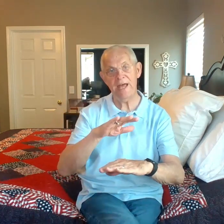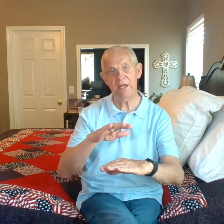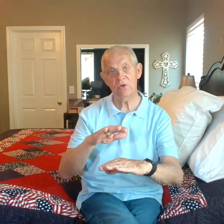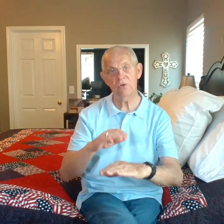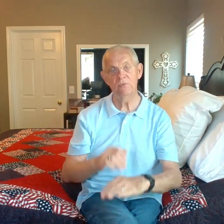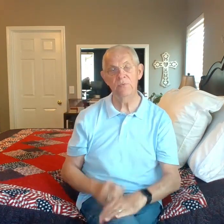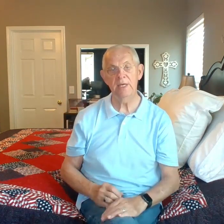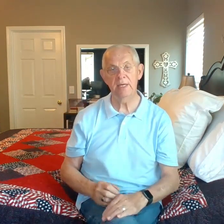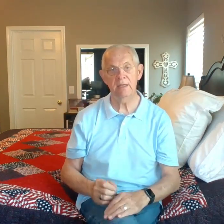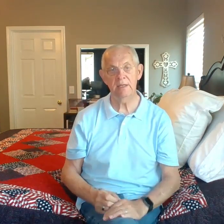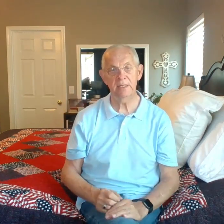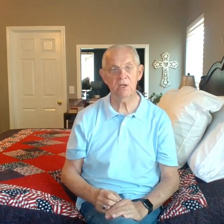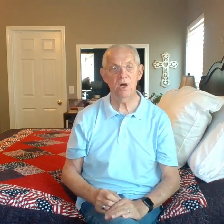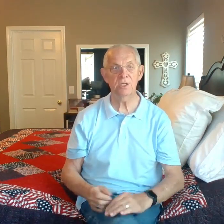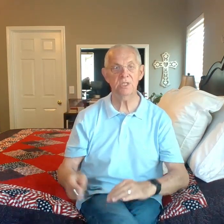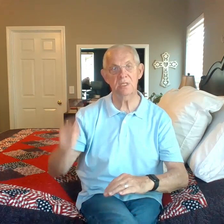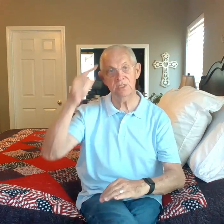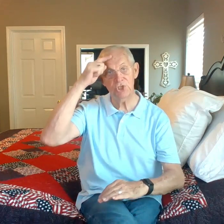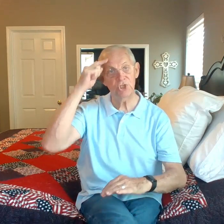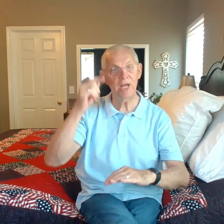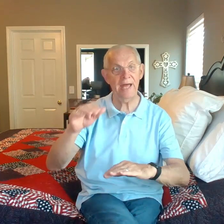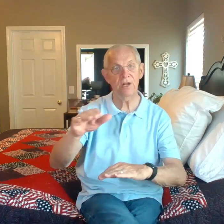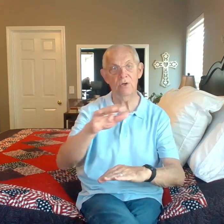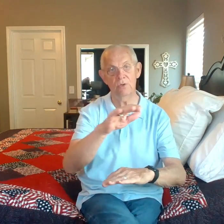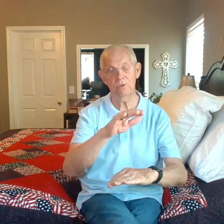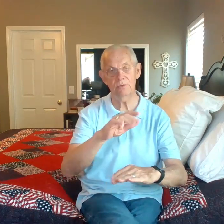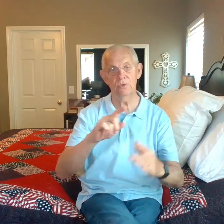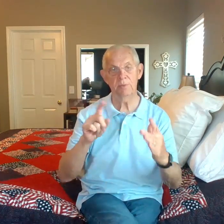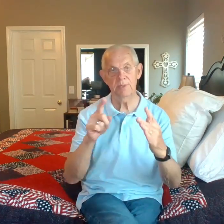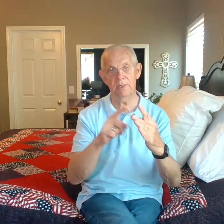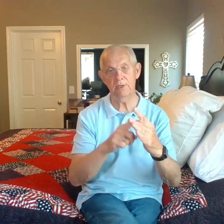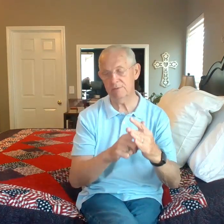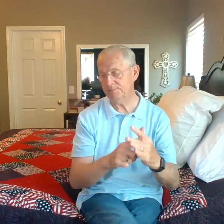shadow, it caused a shadow to appear.